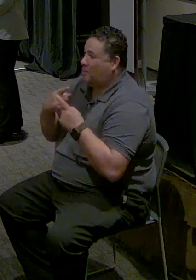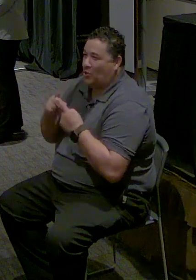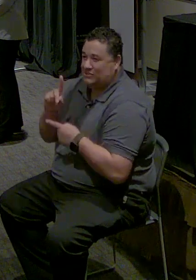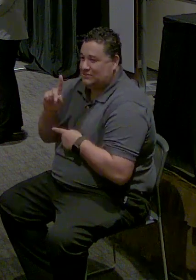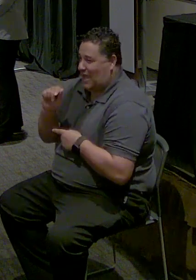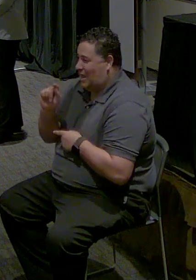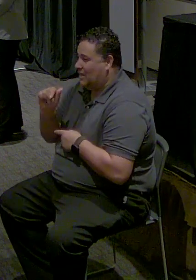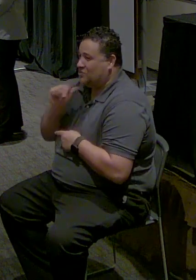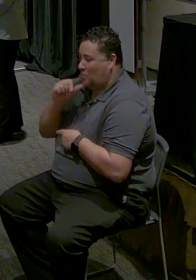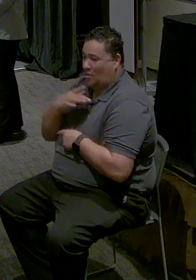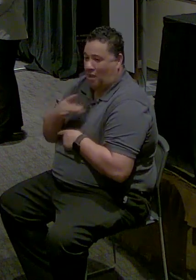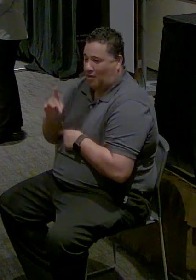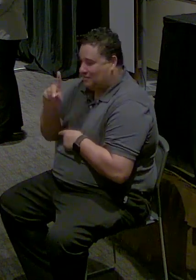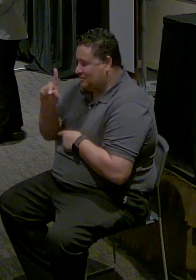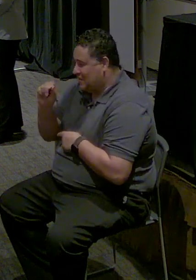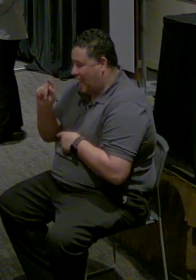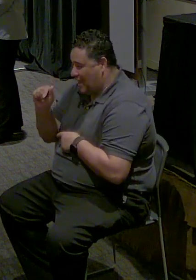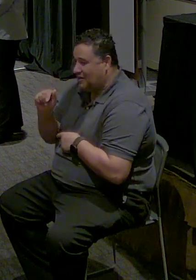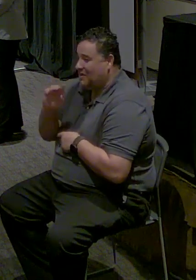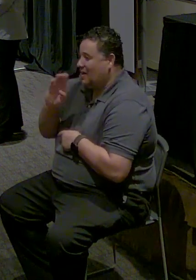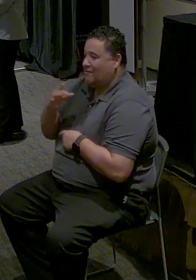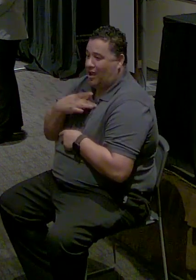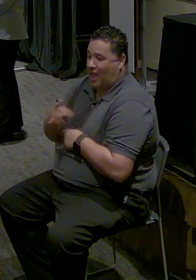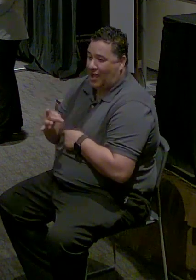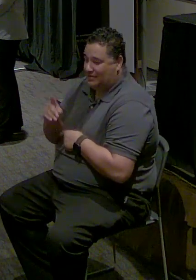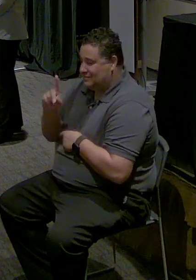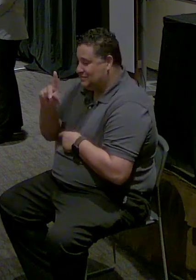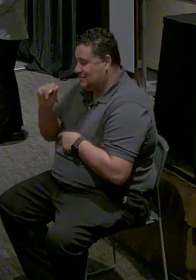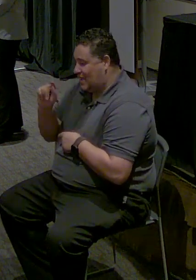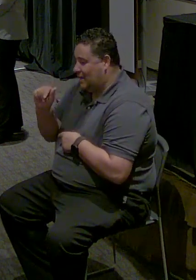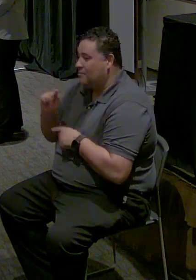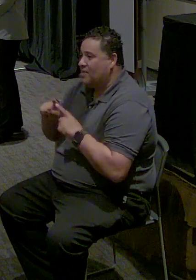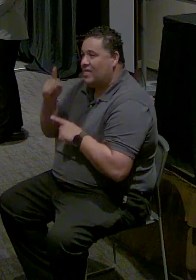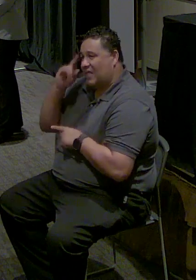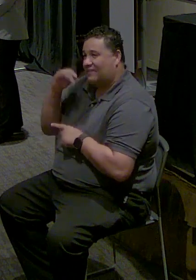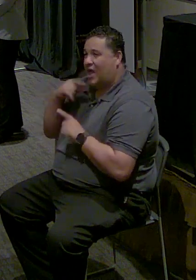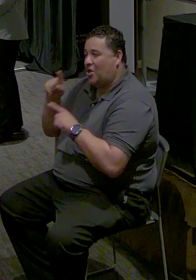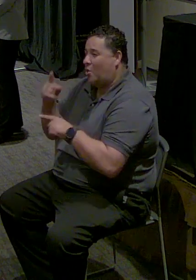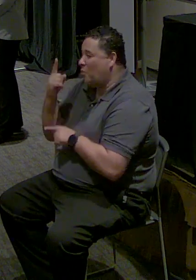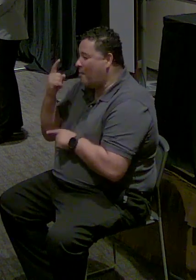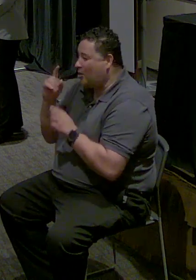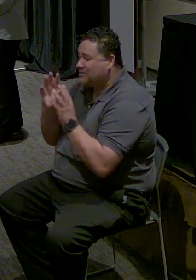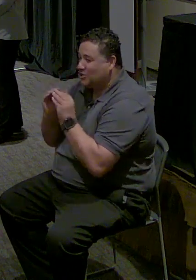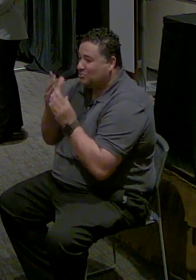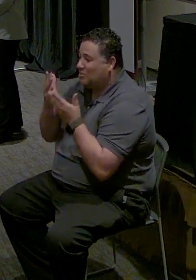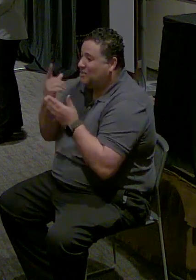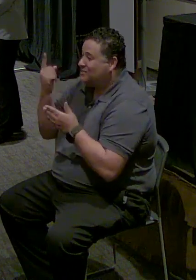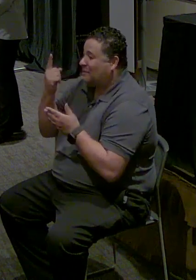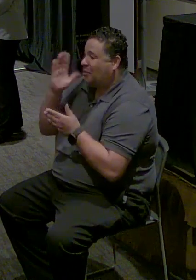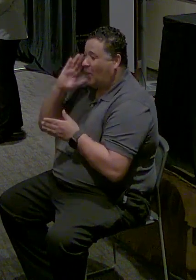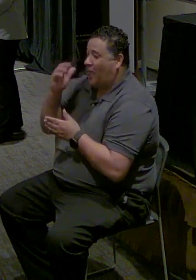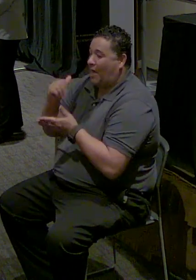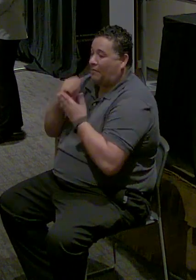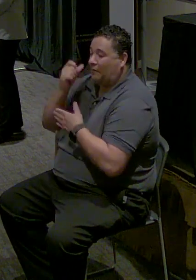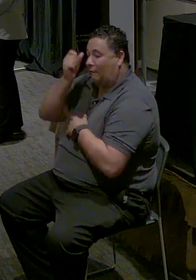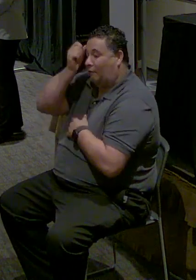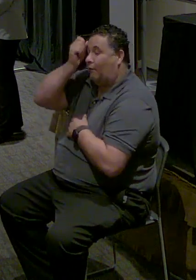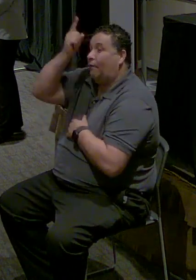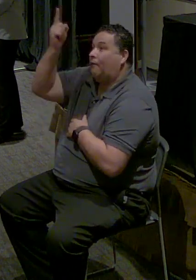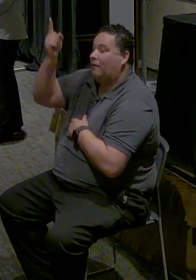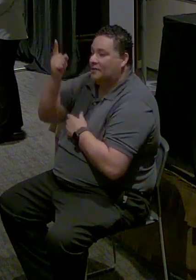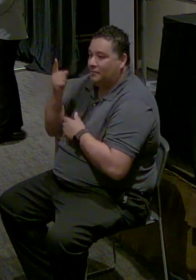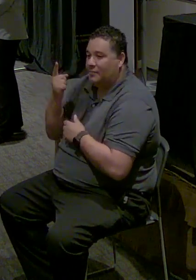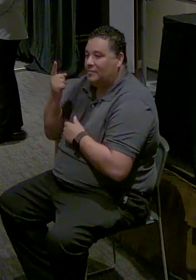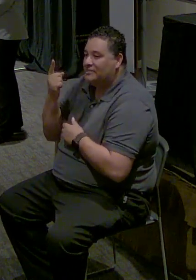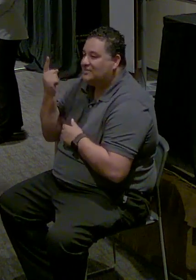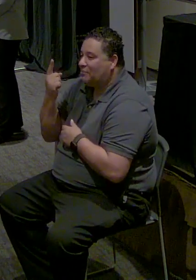like data. They never like data. But they think if I just go to one more session, maybe something will click. Maybe something useful will